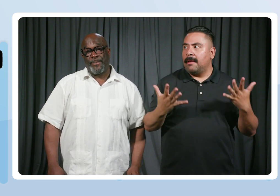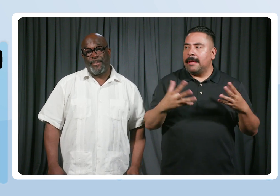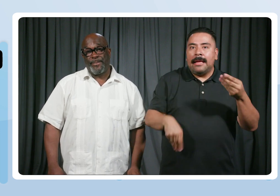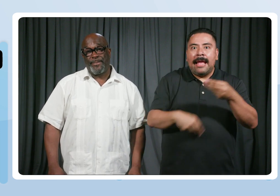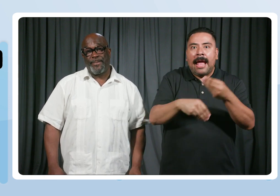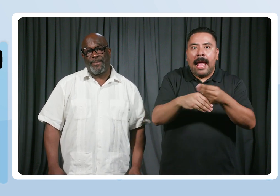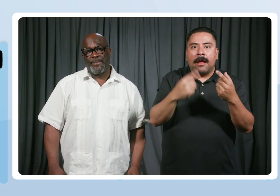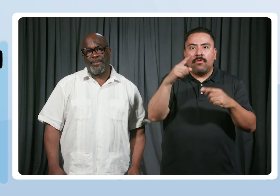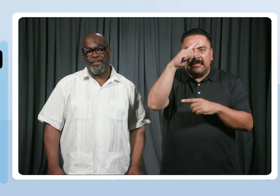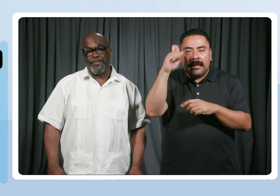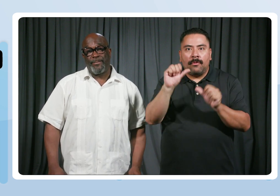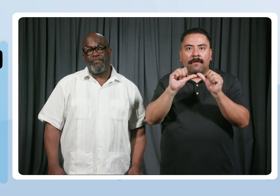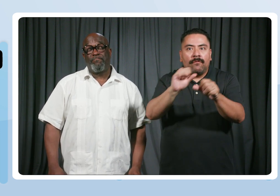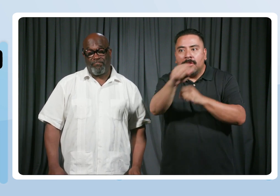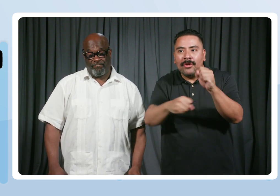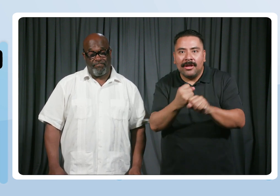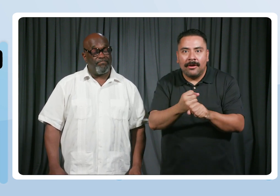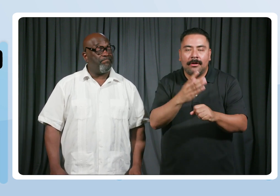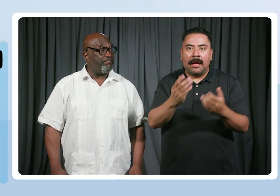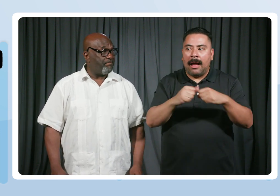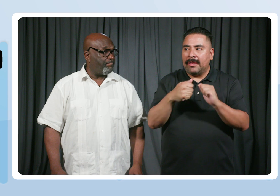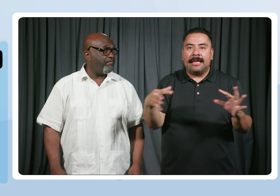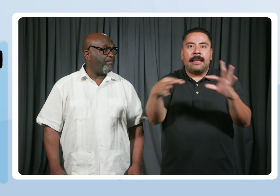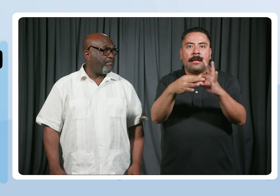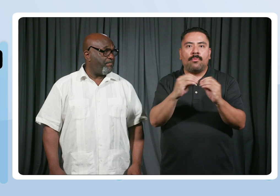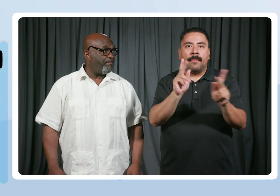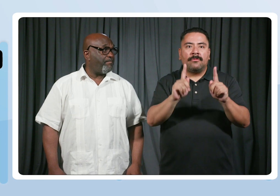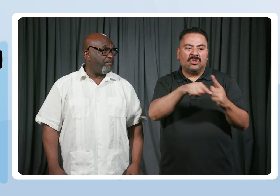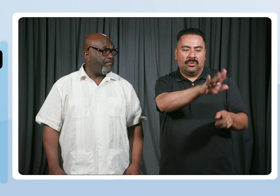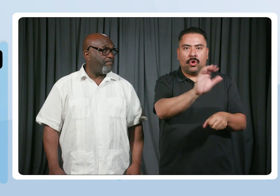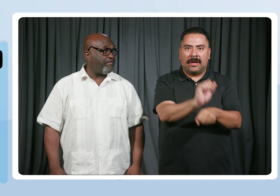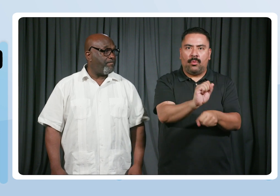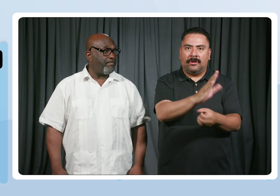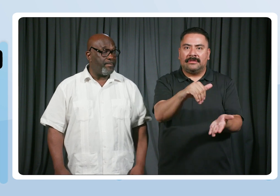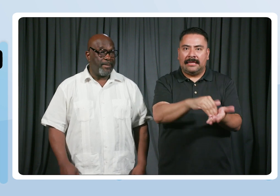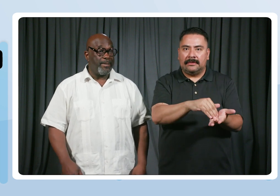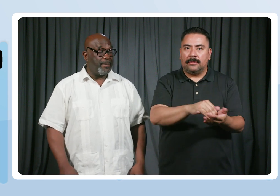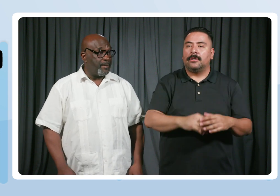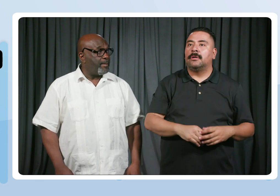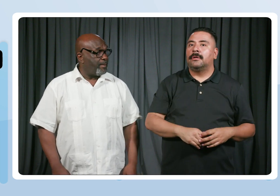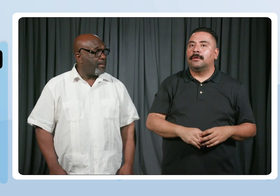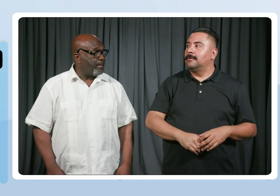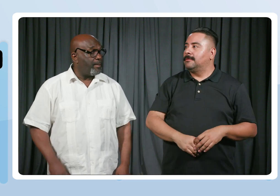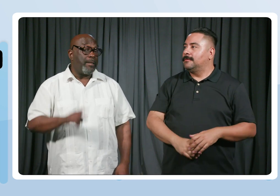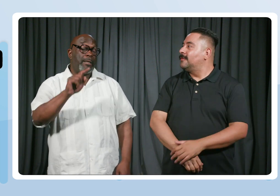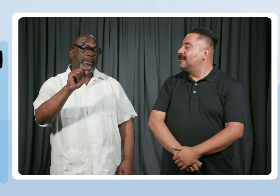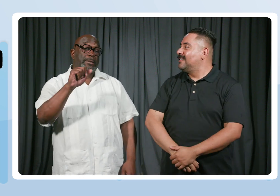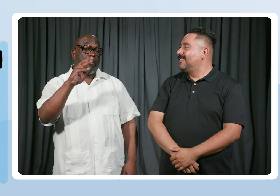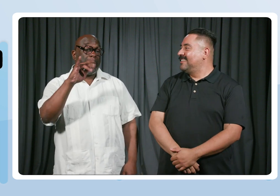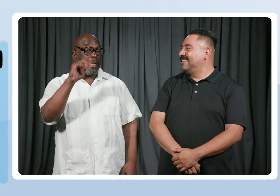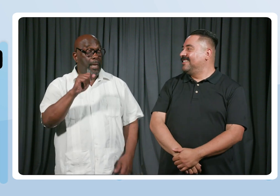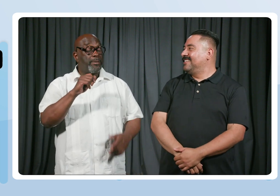like for summer or year round and how we can connect more folks to the Career Center. Tamika mentioned just getting people